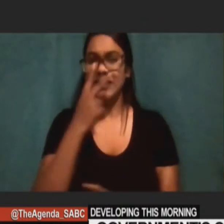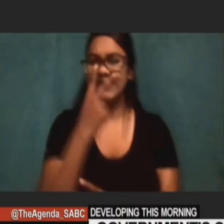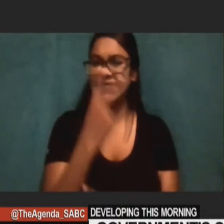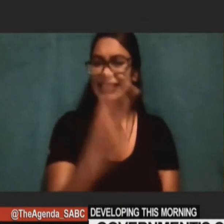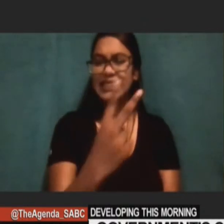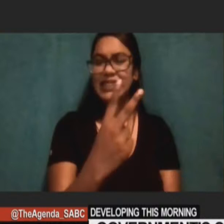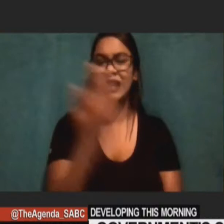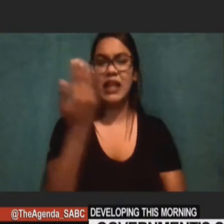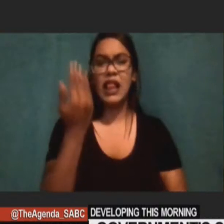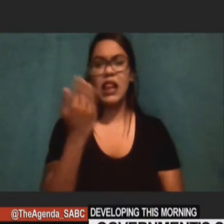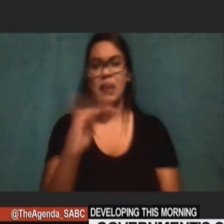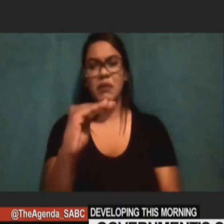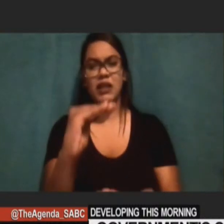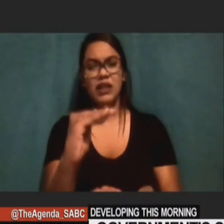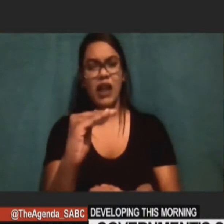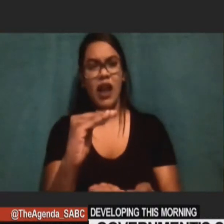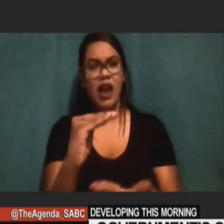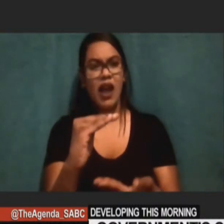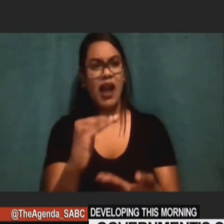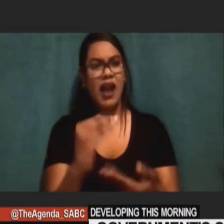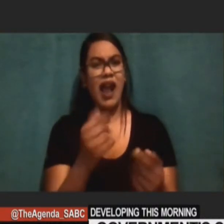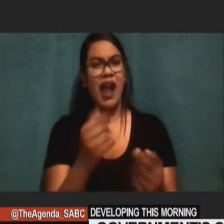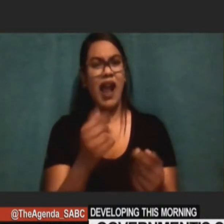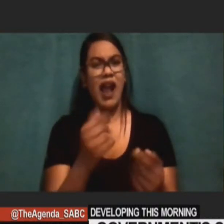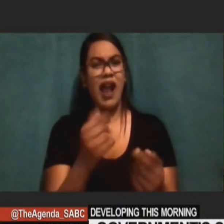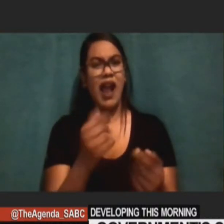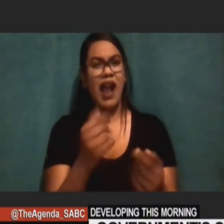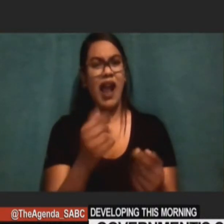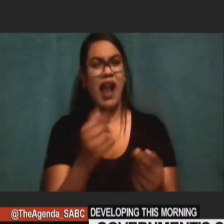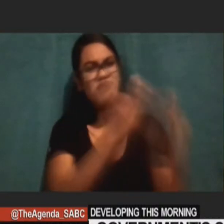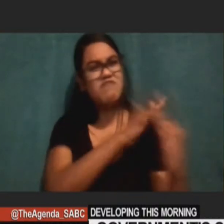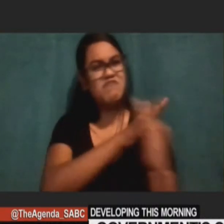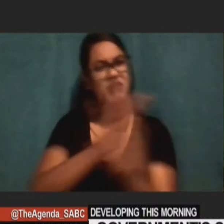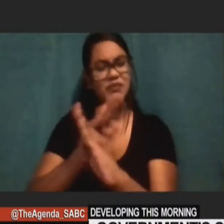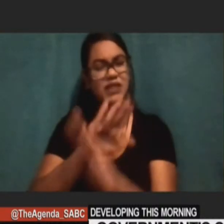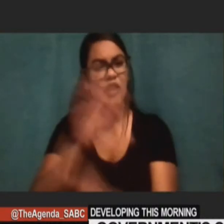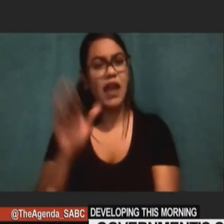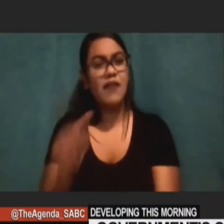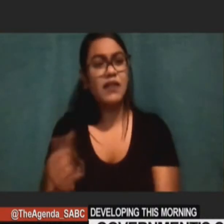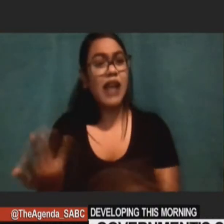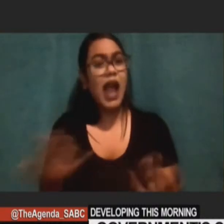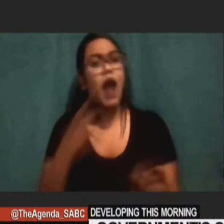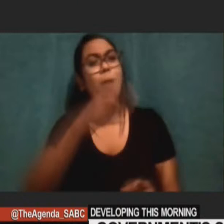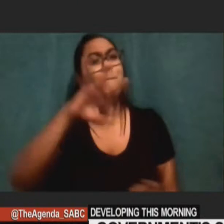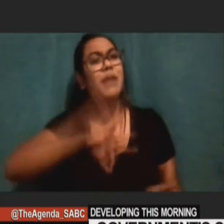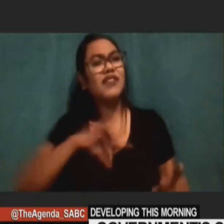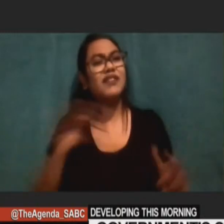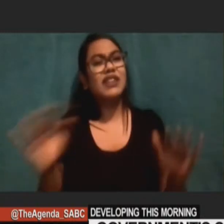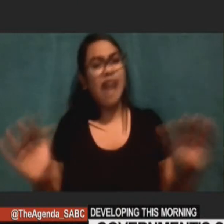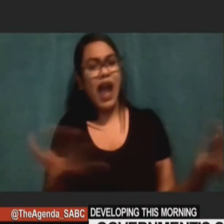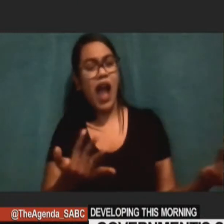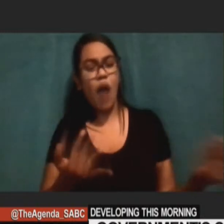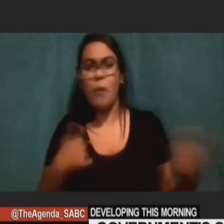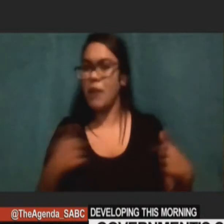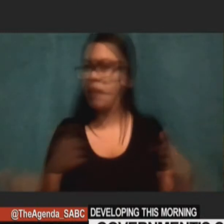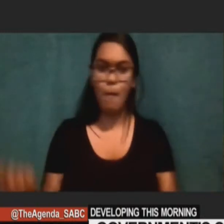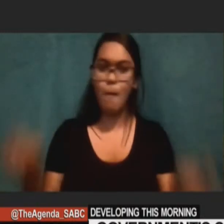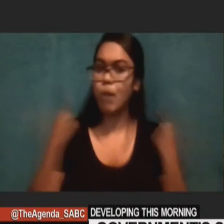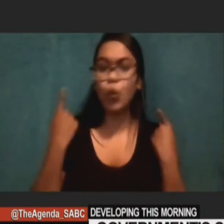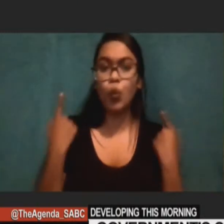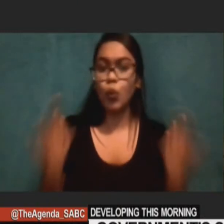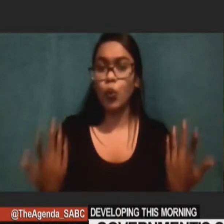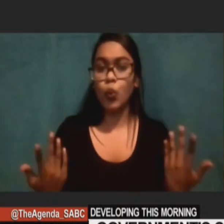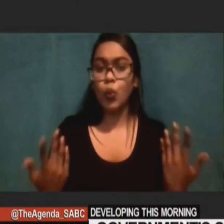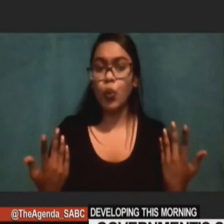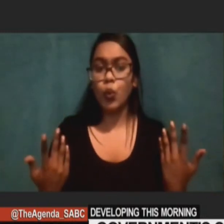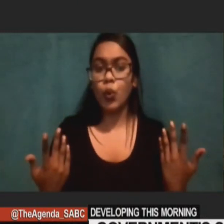of these countries who are imposing these travel bans on us are going to be benefiting from that. It doesn't make any sense. And that's why we